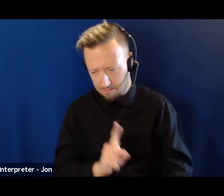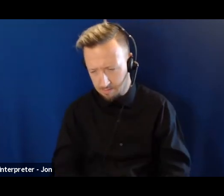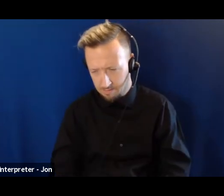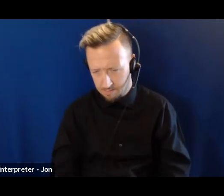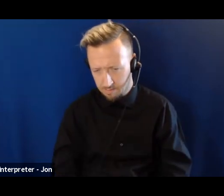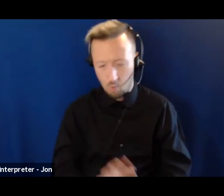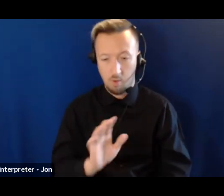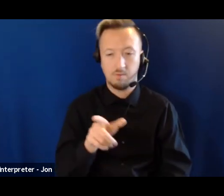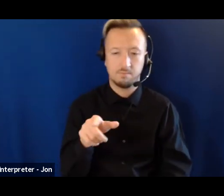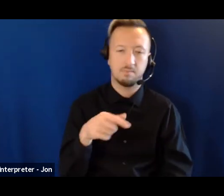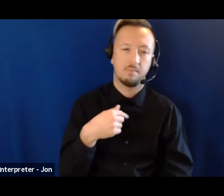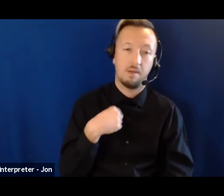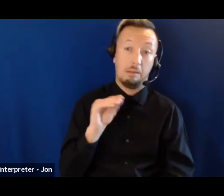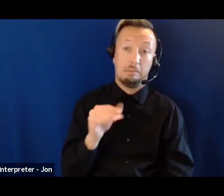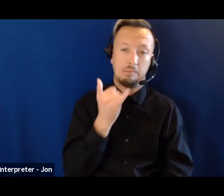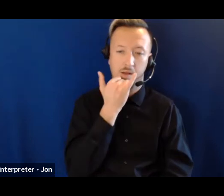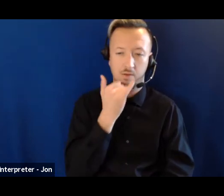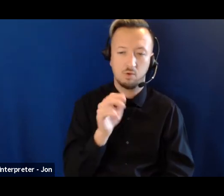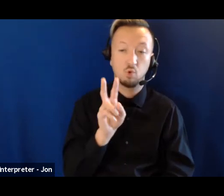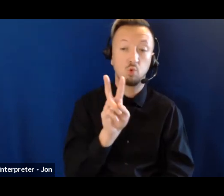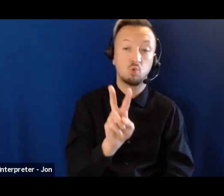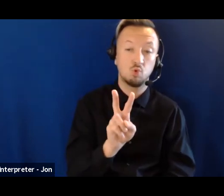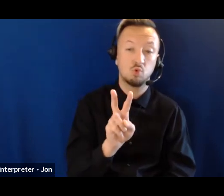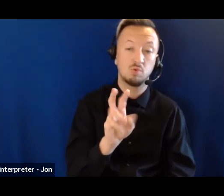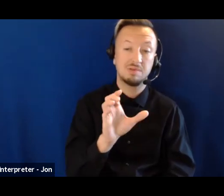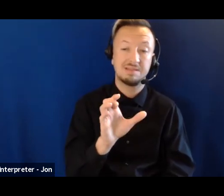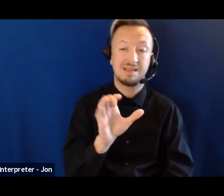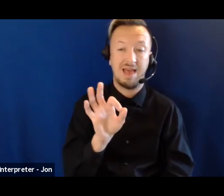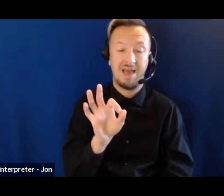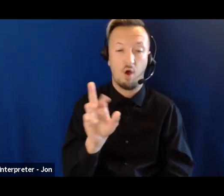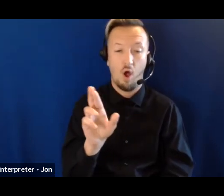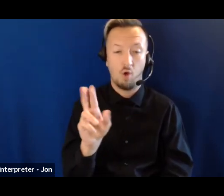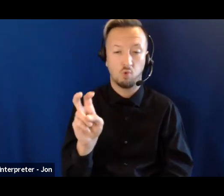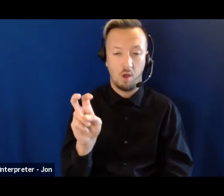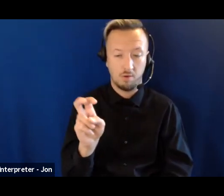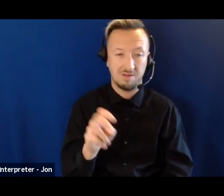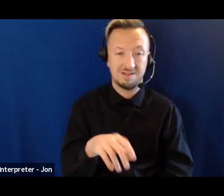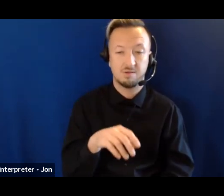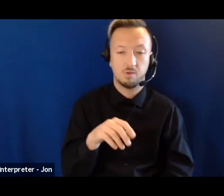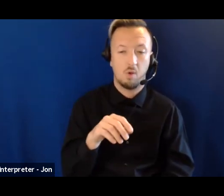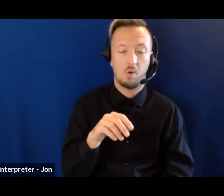Or, oh, I see, I got it wrong. 2 CFR 200. So it's